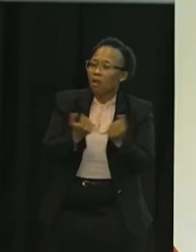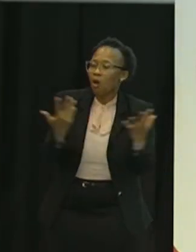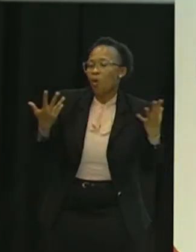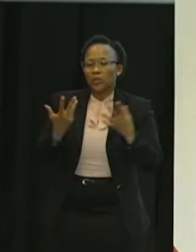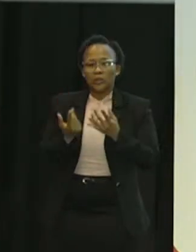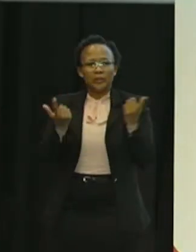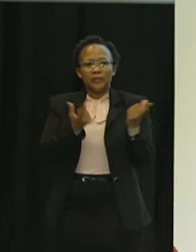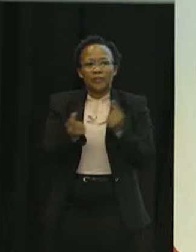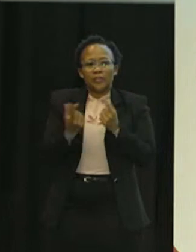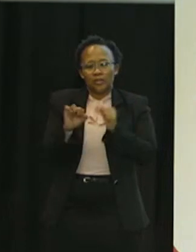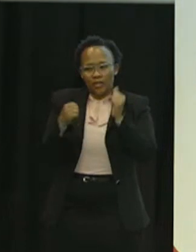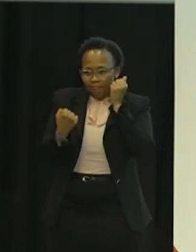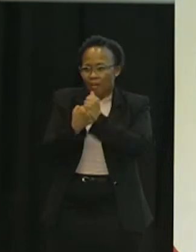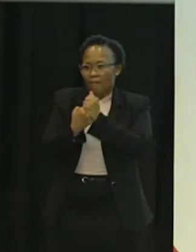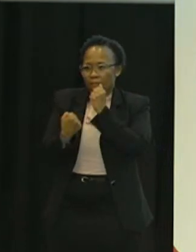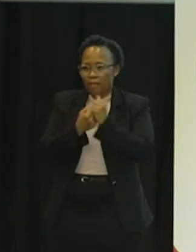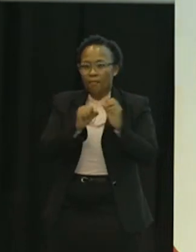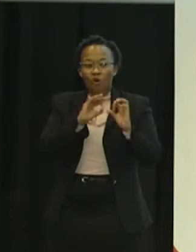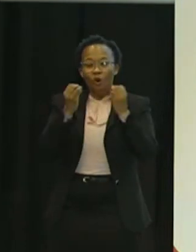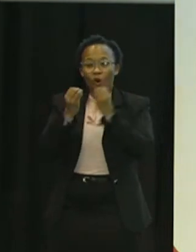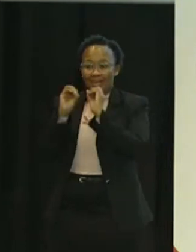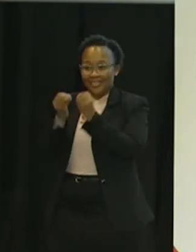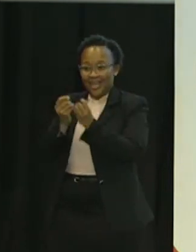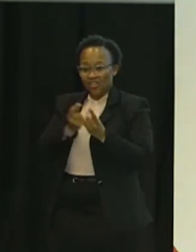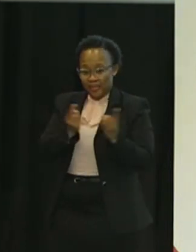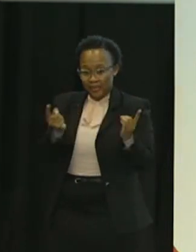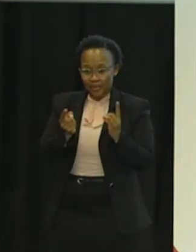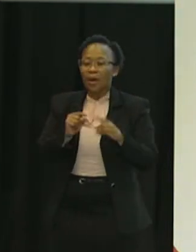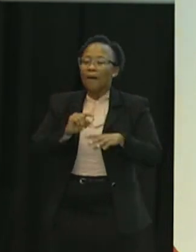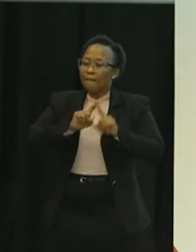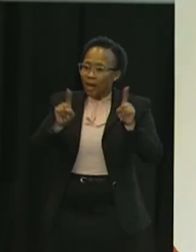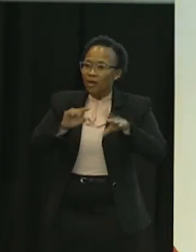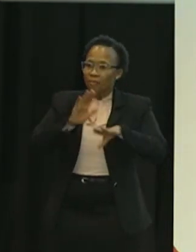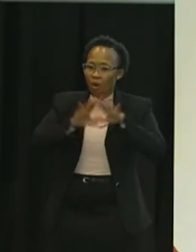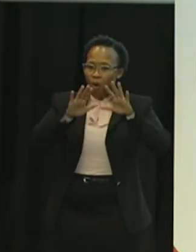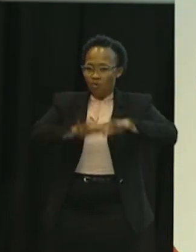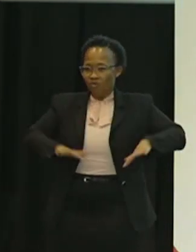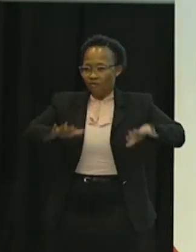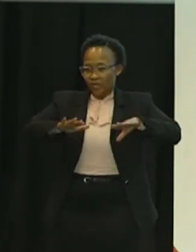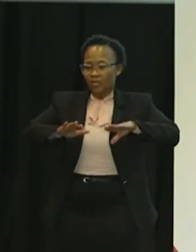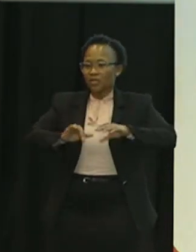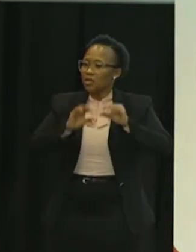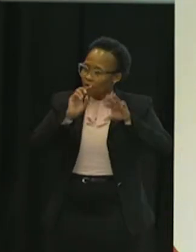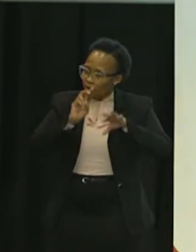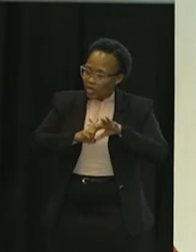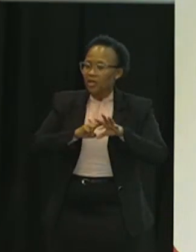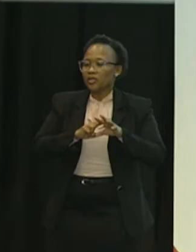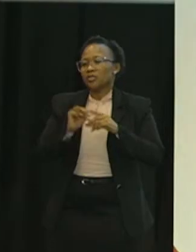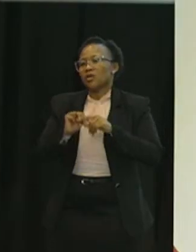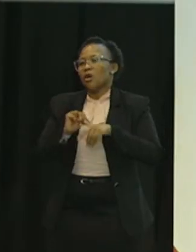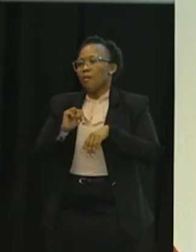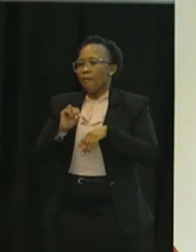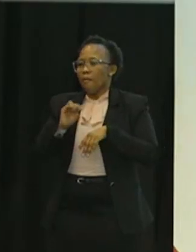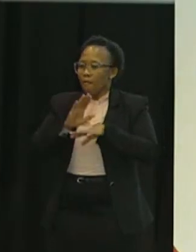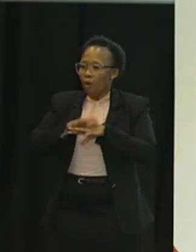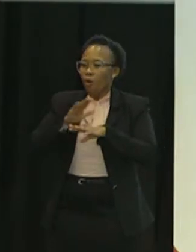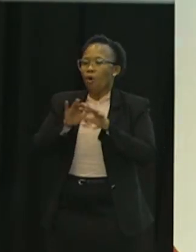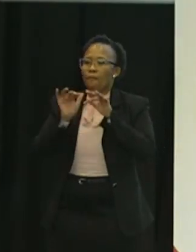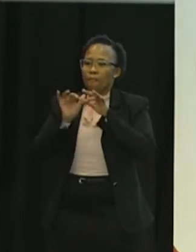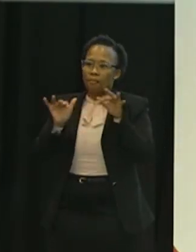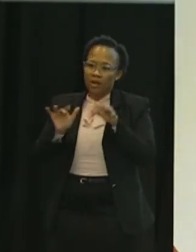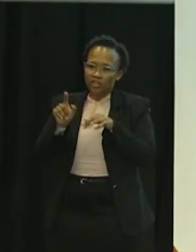society organizations. We need to move to more geographies. We need to move to the more subpopulations. We know that there are